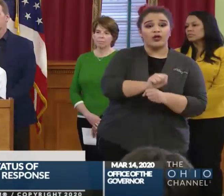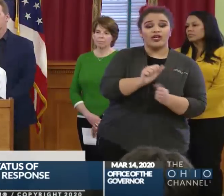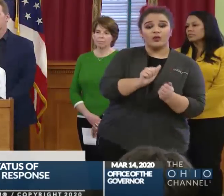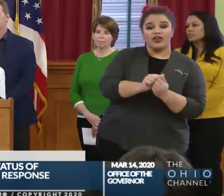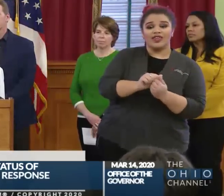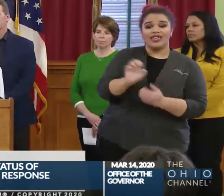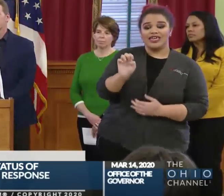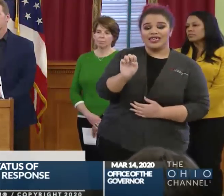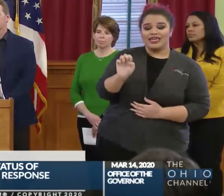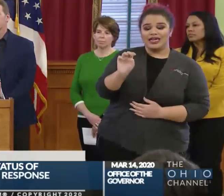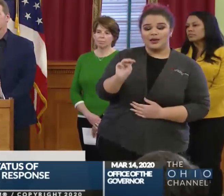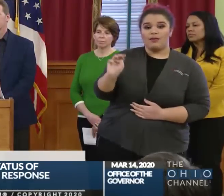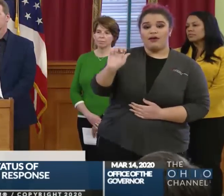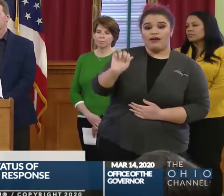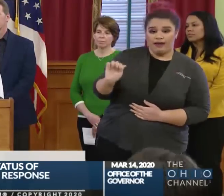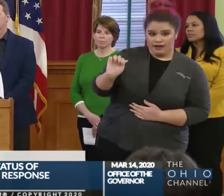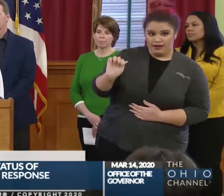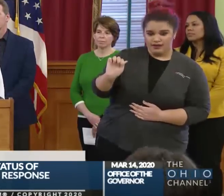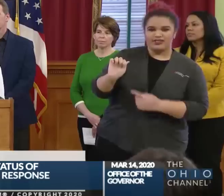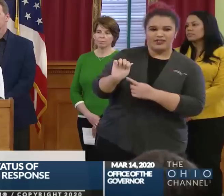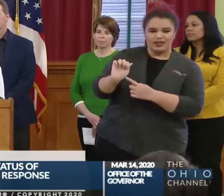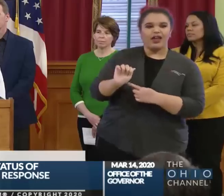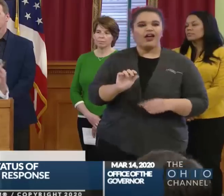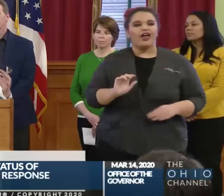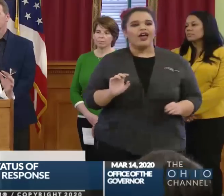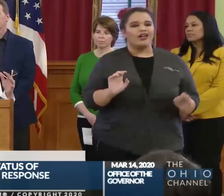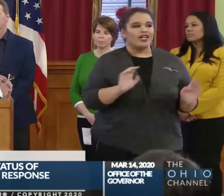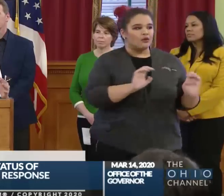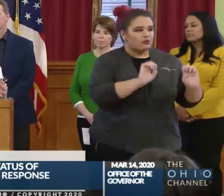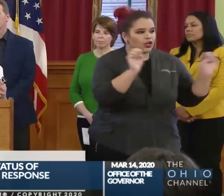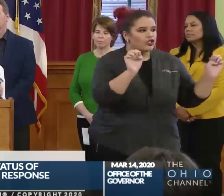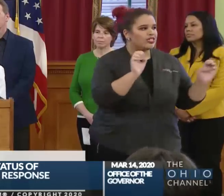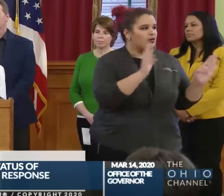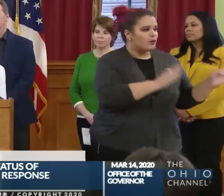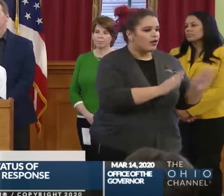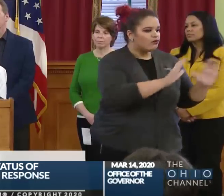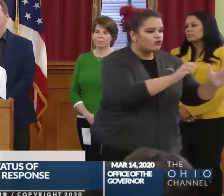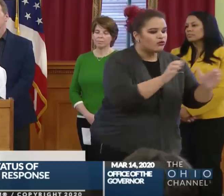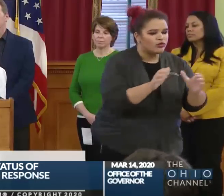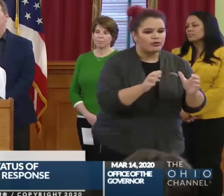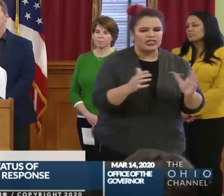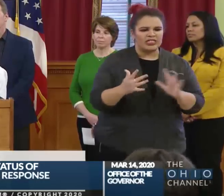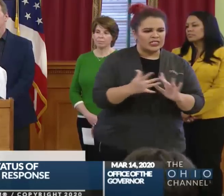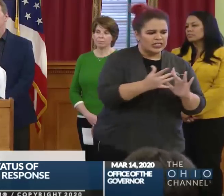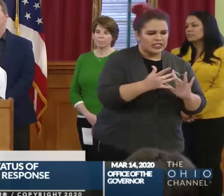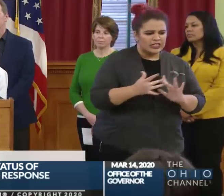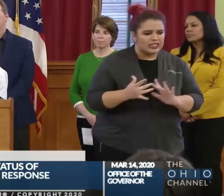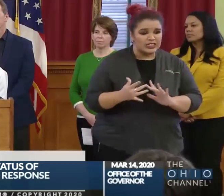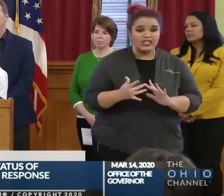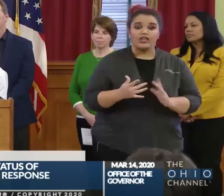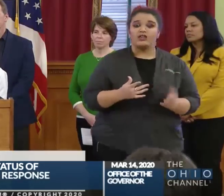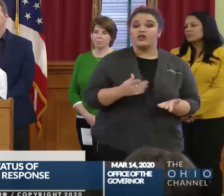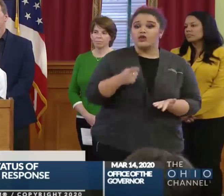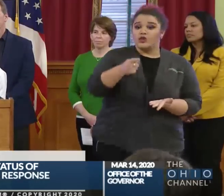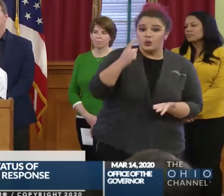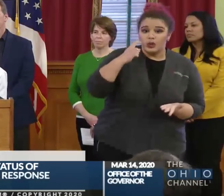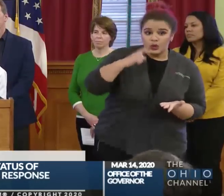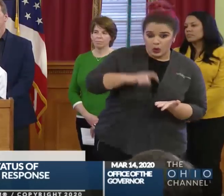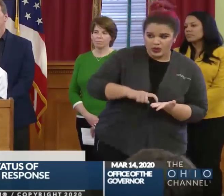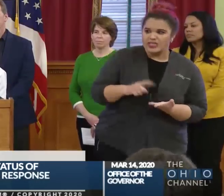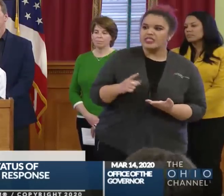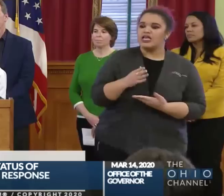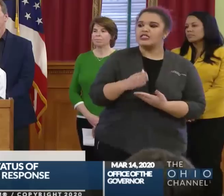preparedness people. So what we anticipate, and we're toying around, as you will see in every state, ideas like people bringing in the mask potentially to